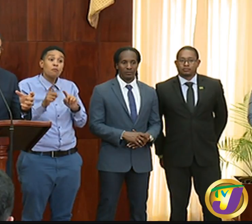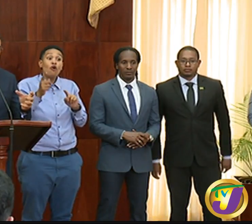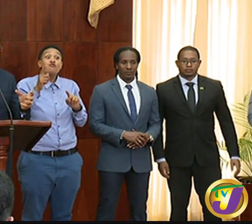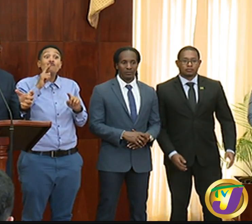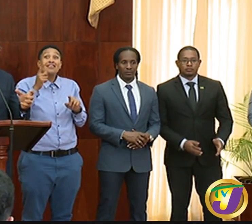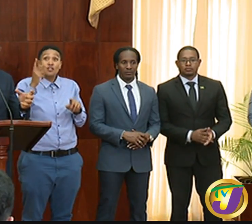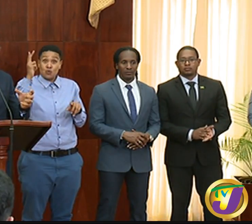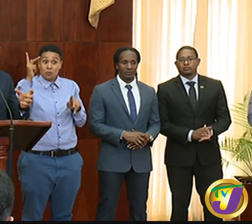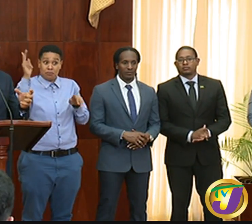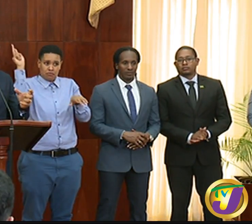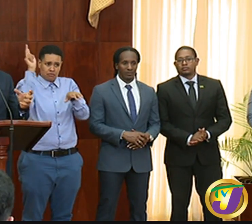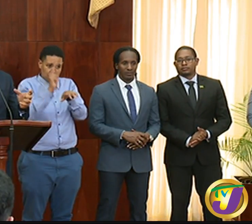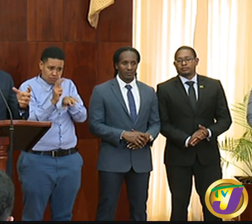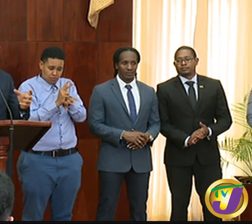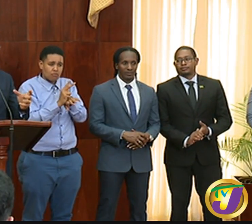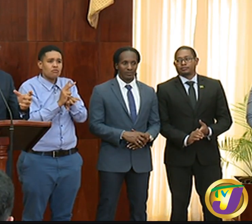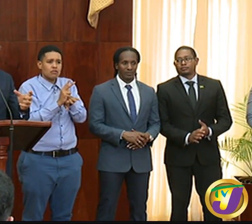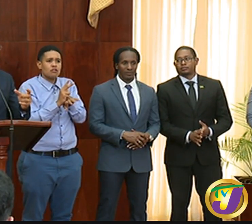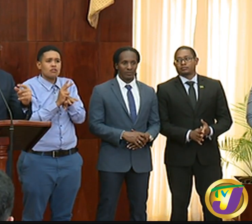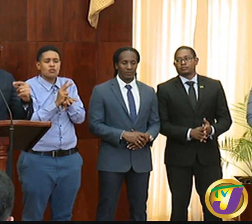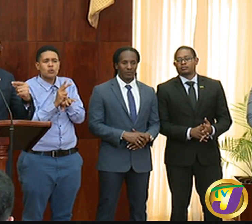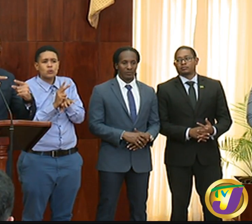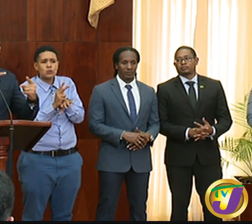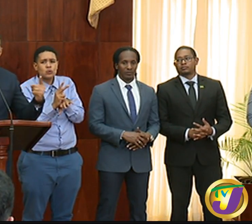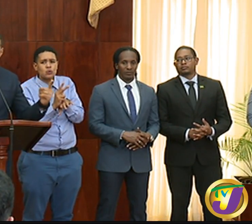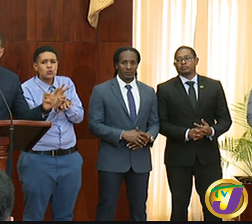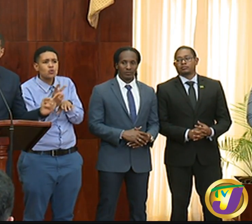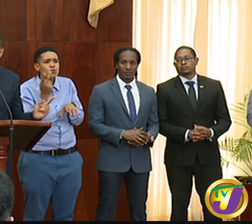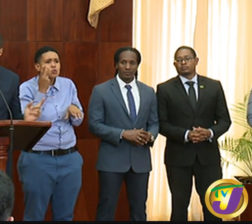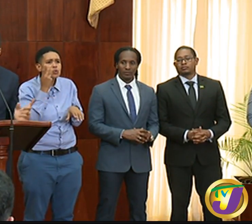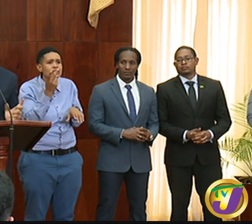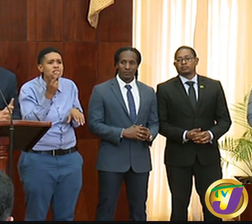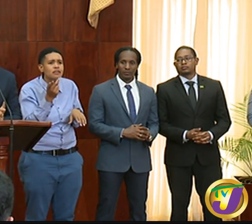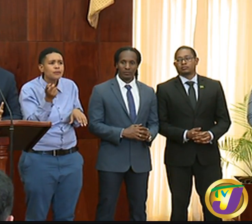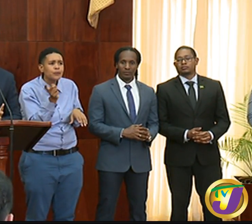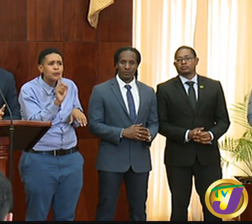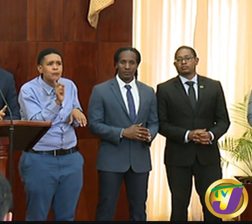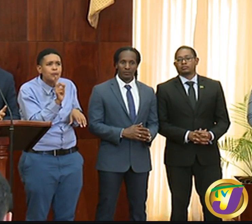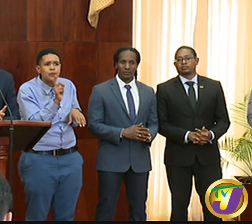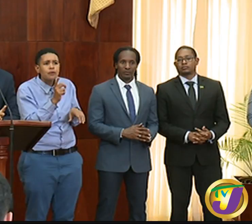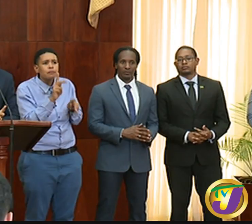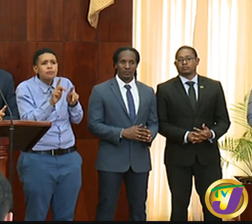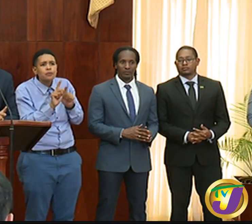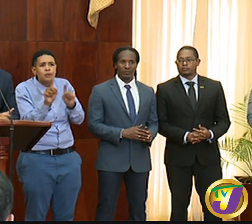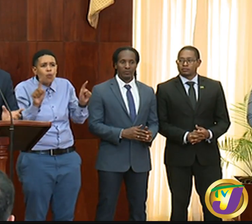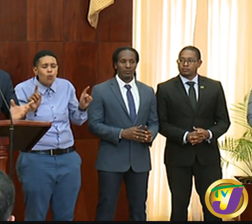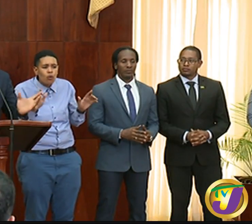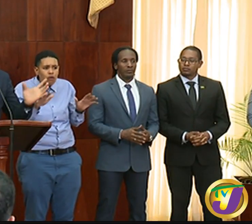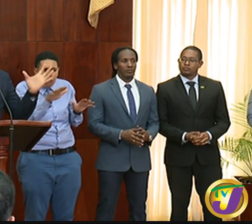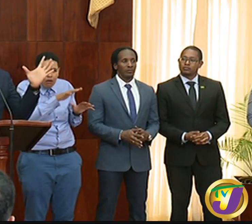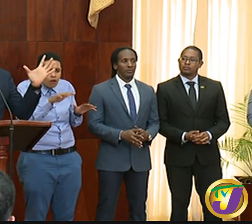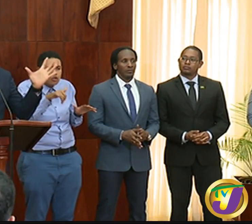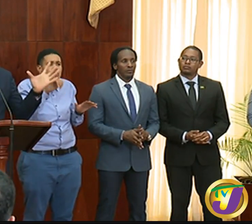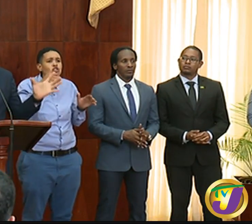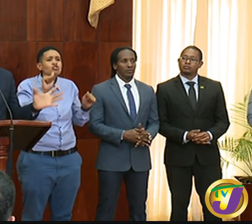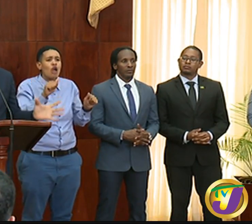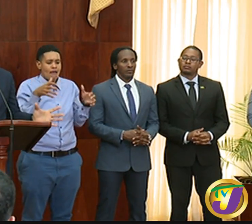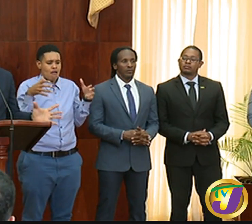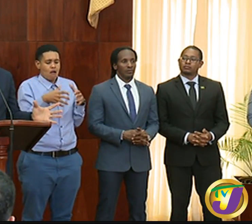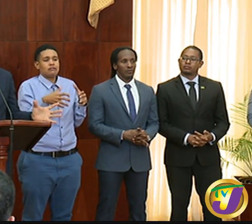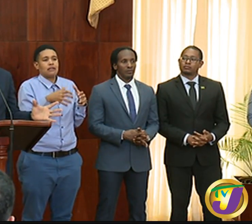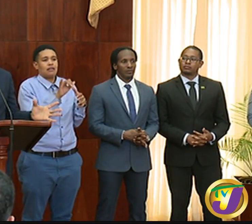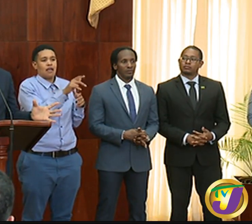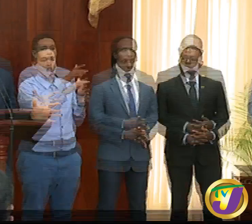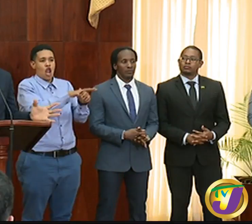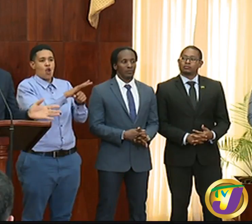confirmed imported case to a zone around the imported cases, and then we're trying to contain